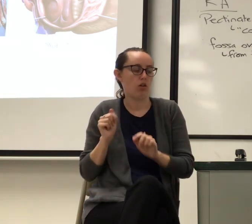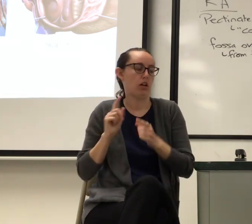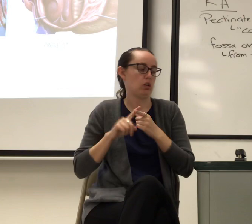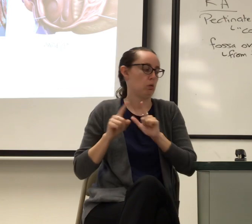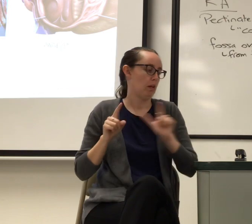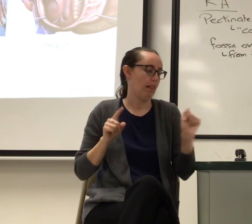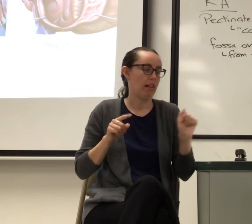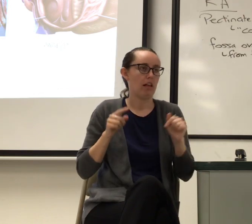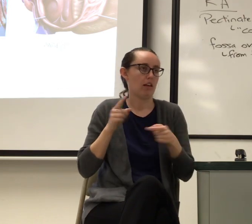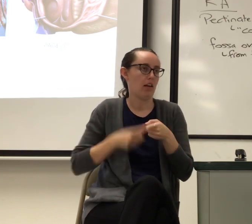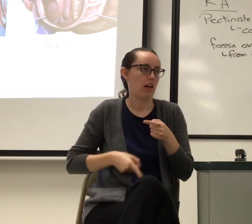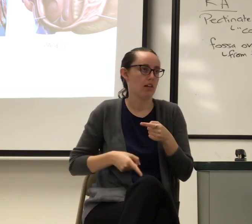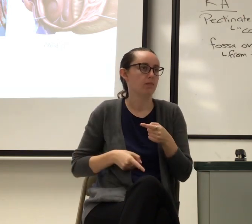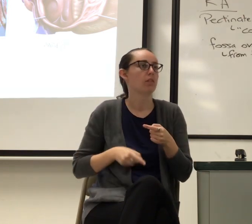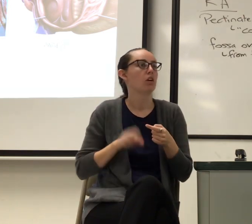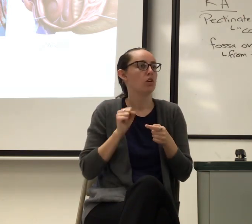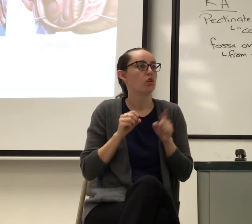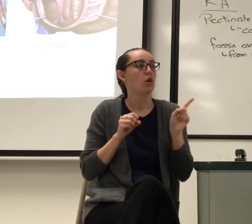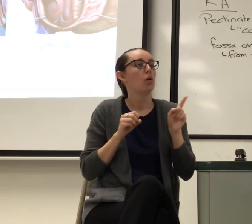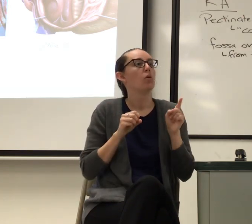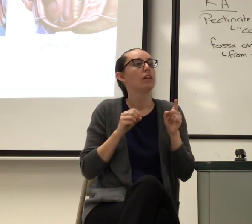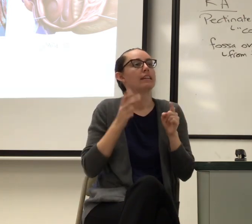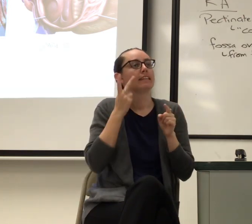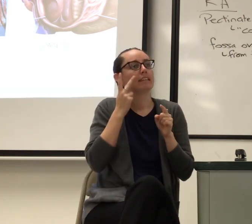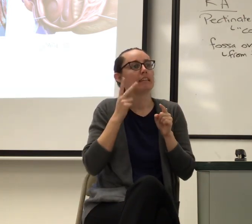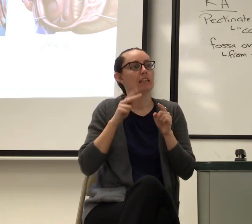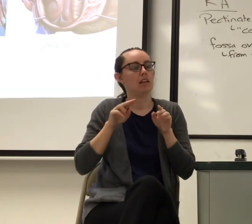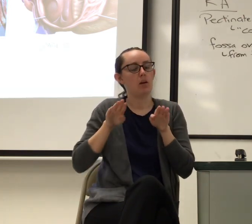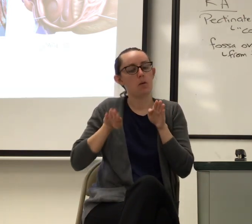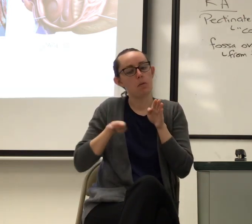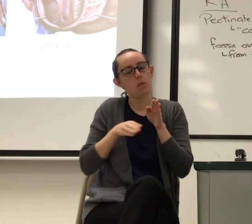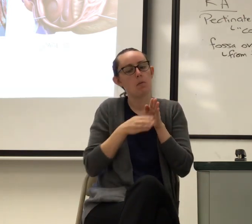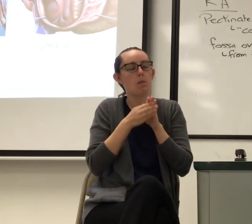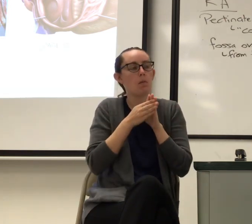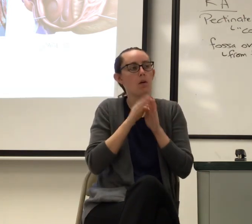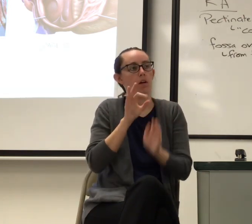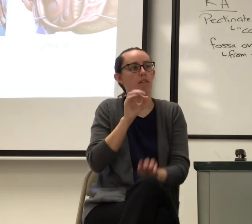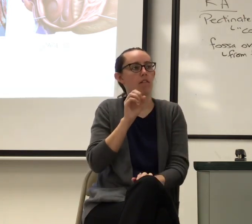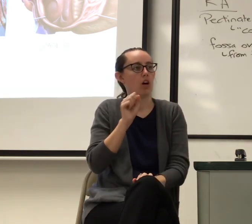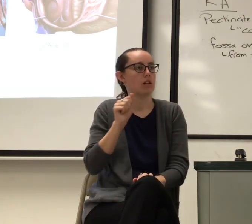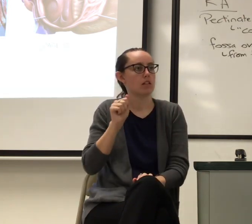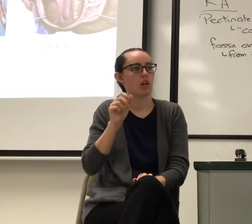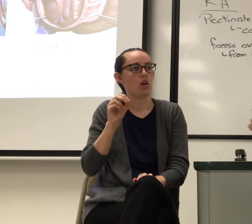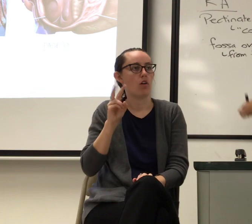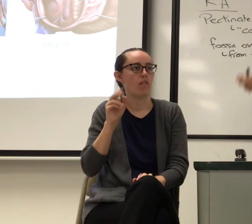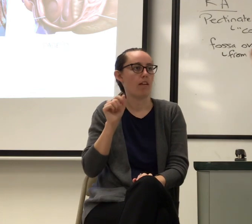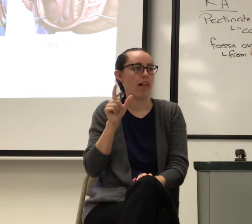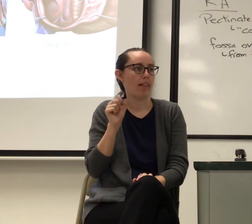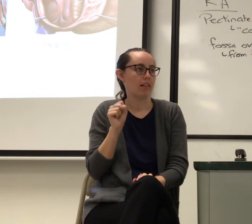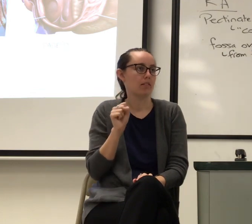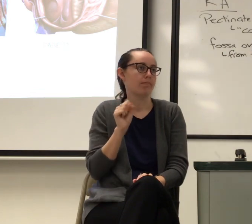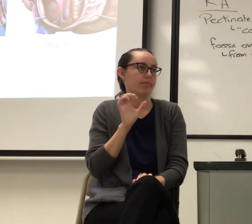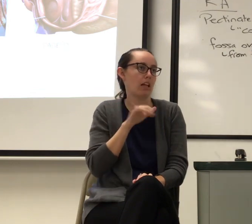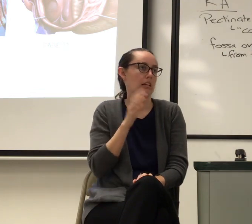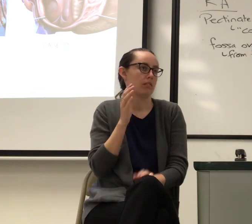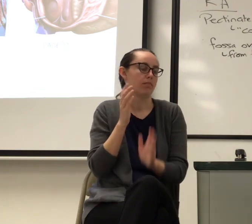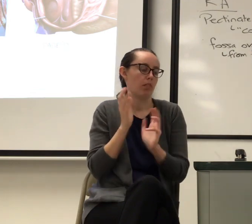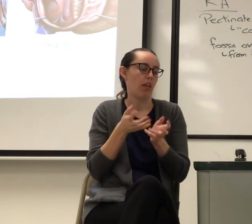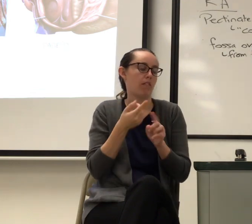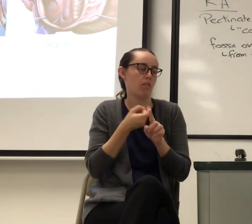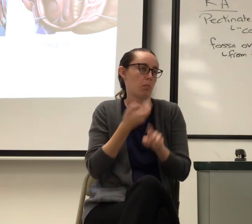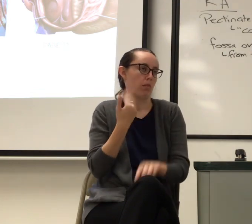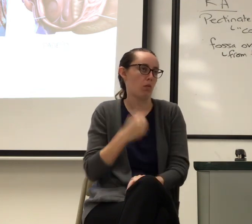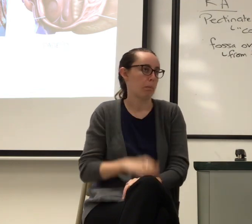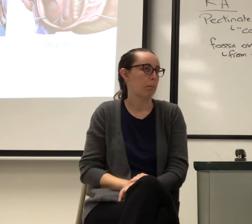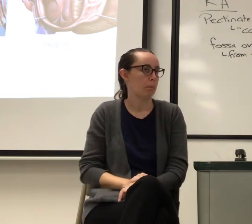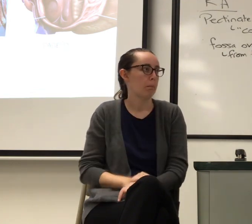shallow depression called Fossa Ovalis. The other three things I think you should look for, at least in the heart models, are the three orifices for the